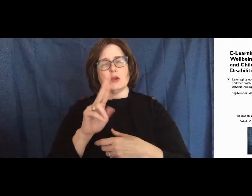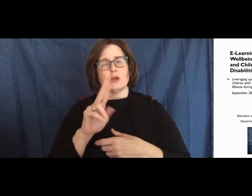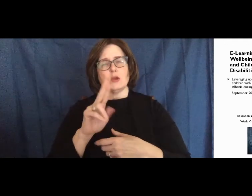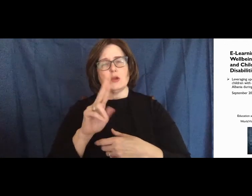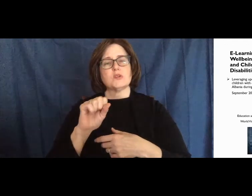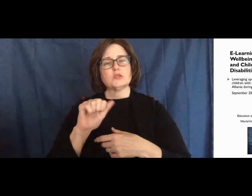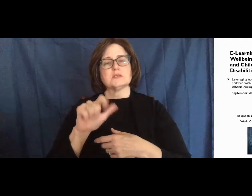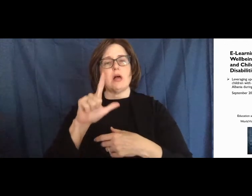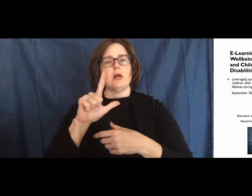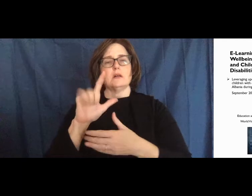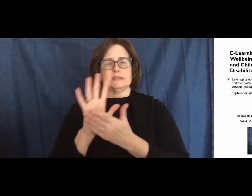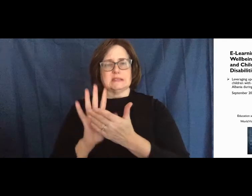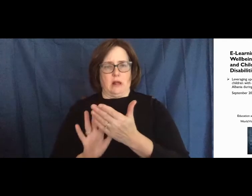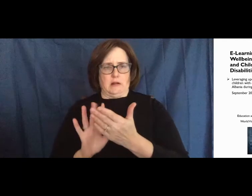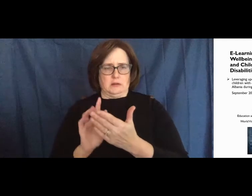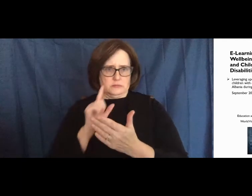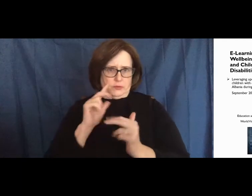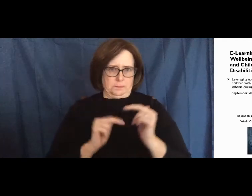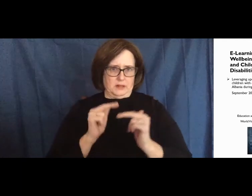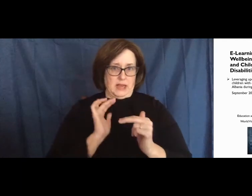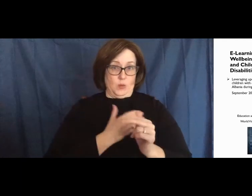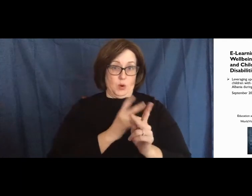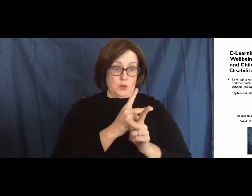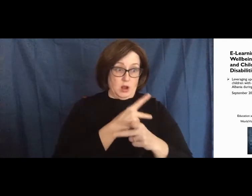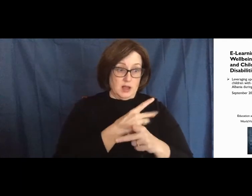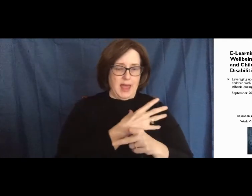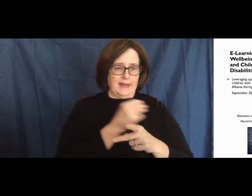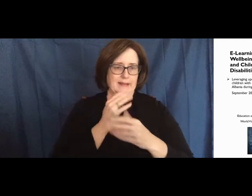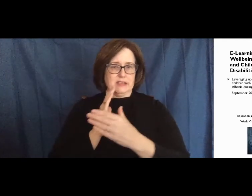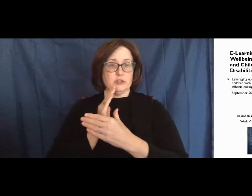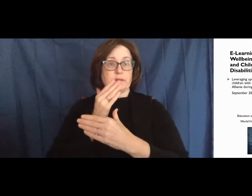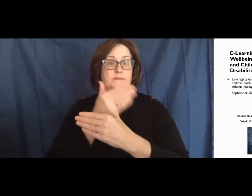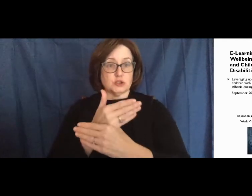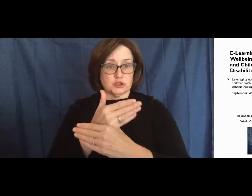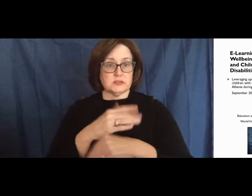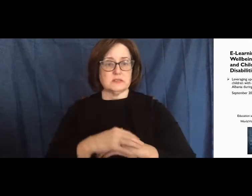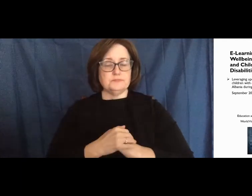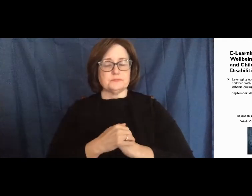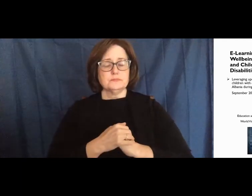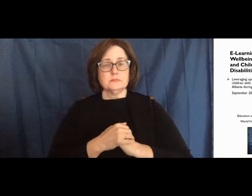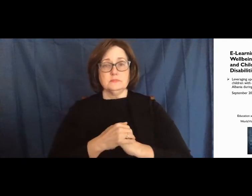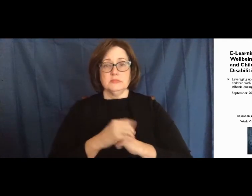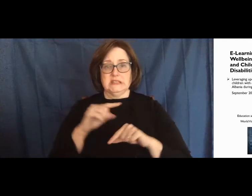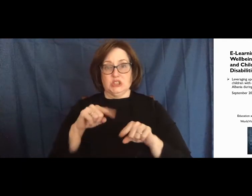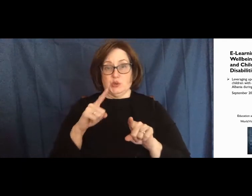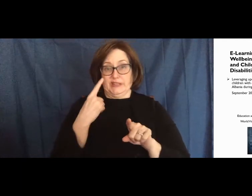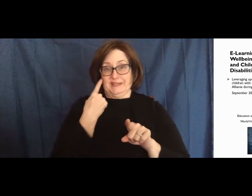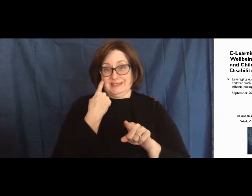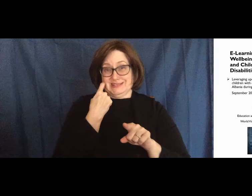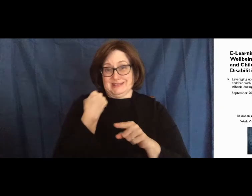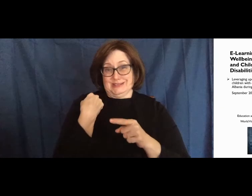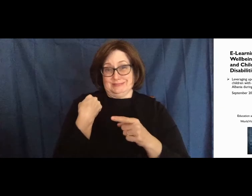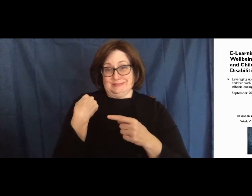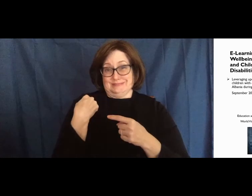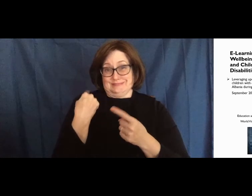build our products as well as our interventions. So during this period of time, we've been